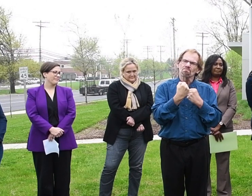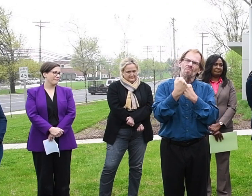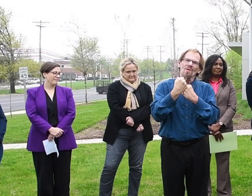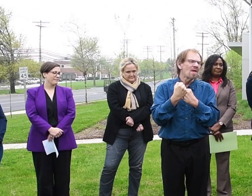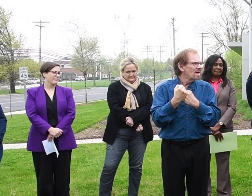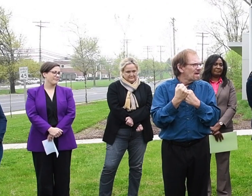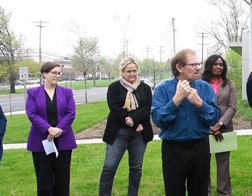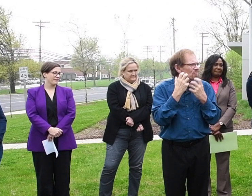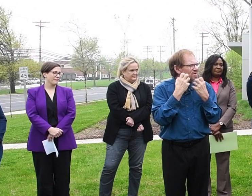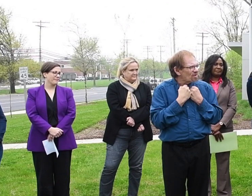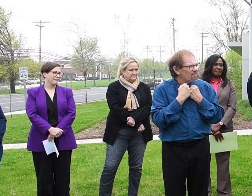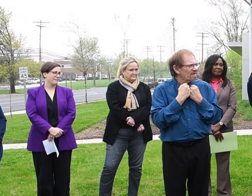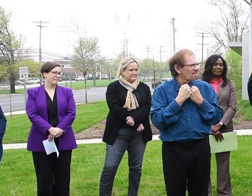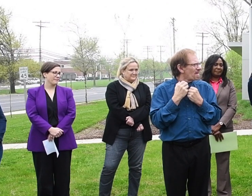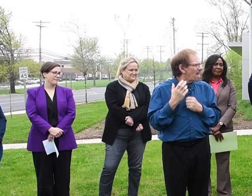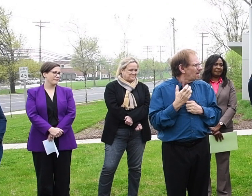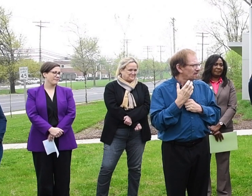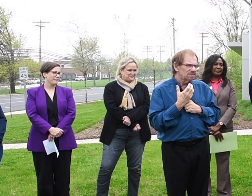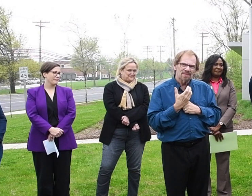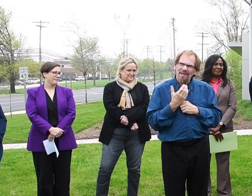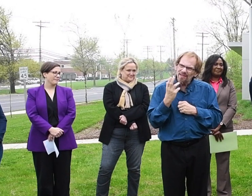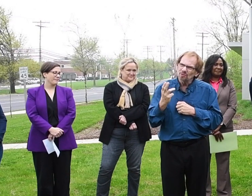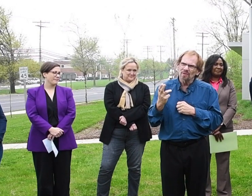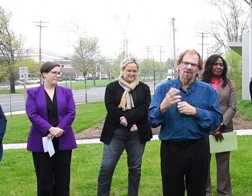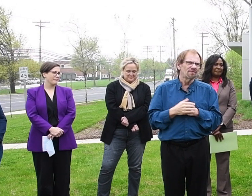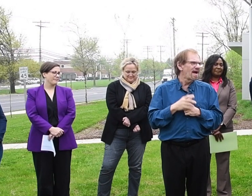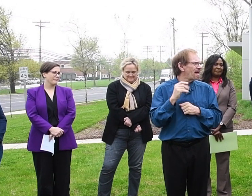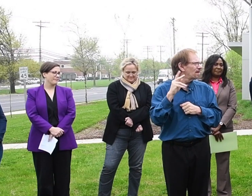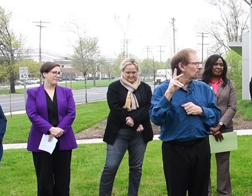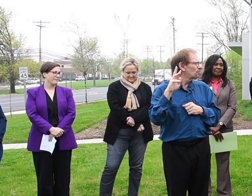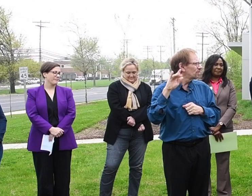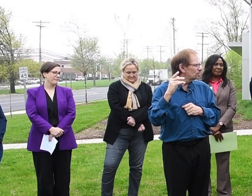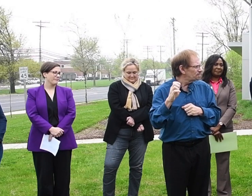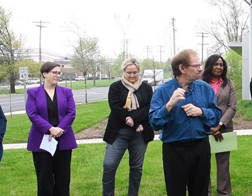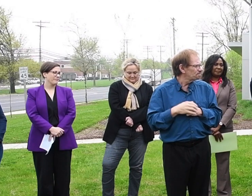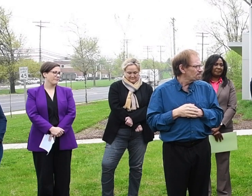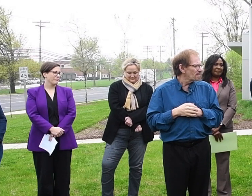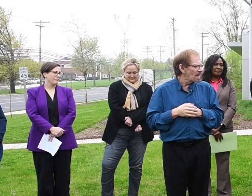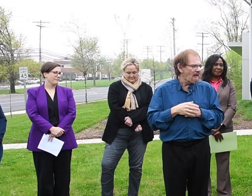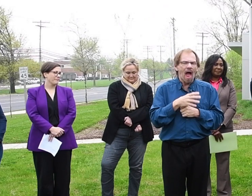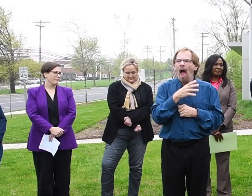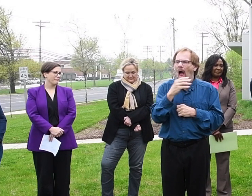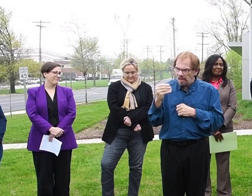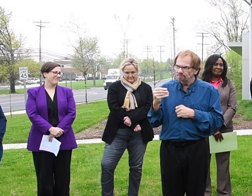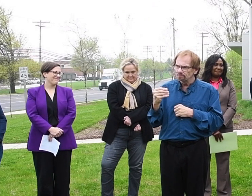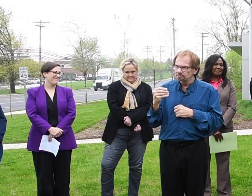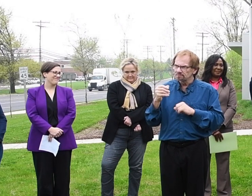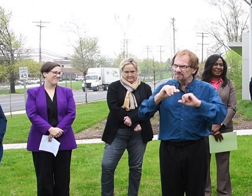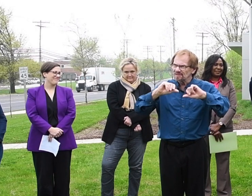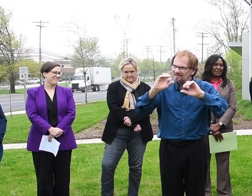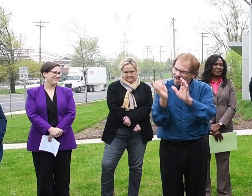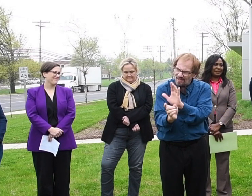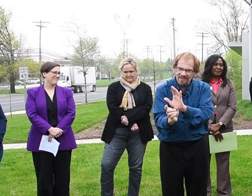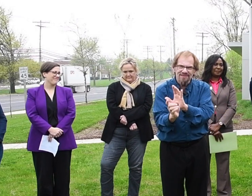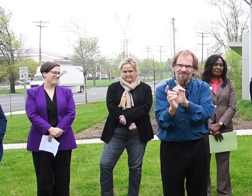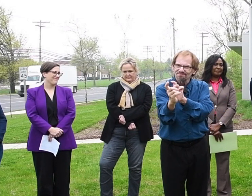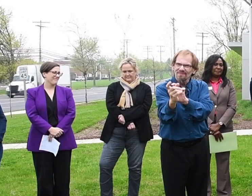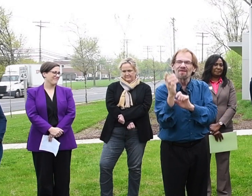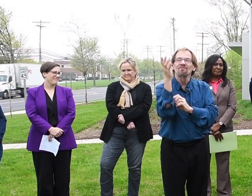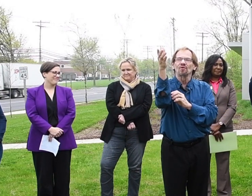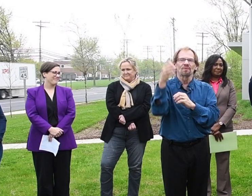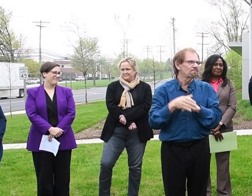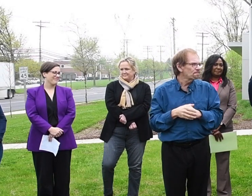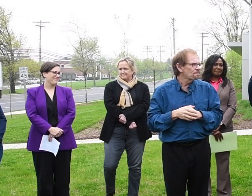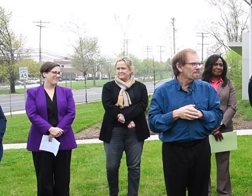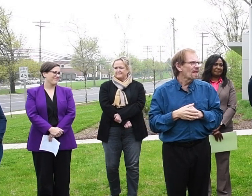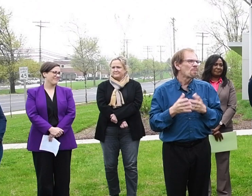preserving the precious history of Elkridge and shaping its future, right? And I do